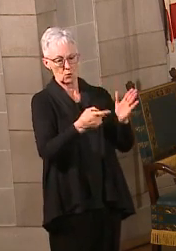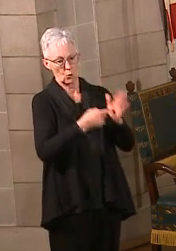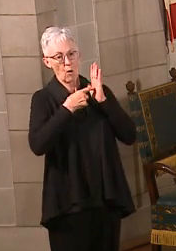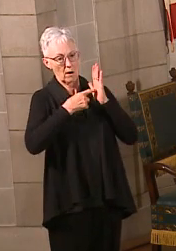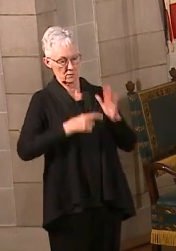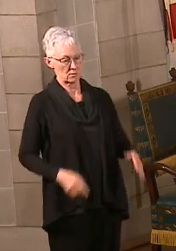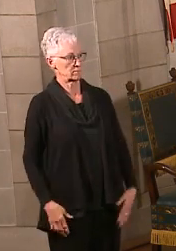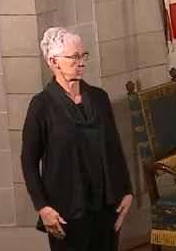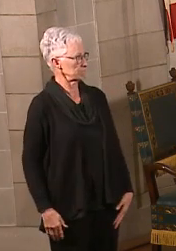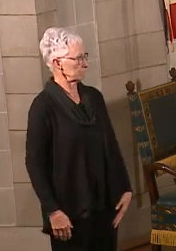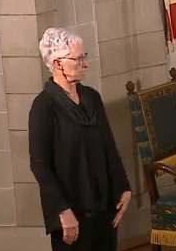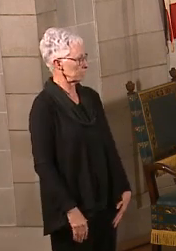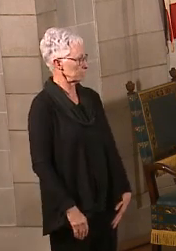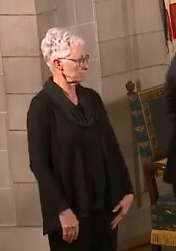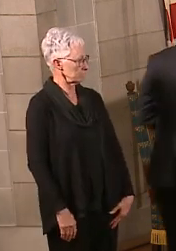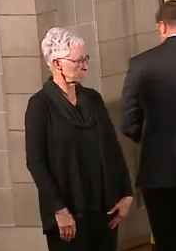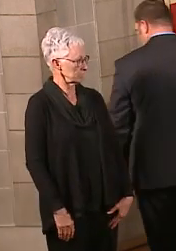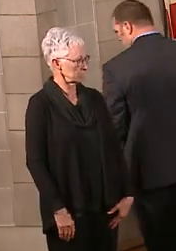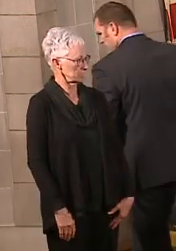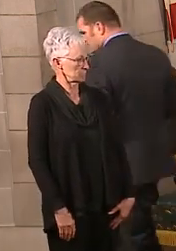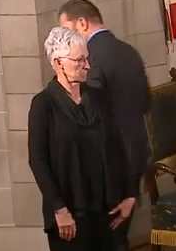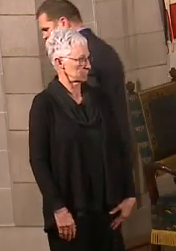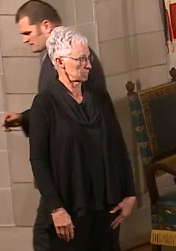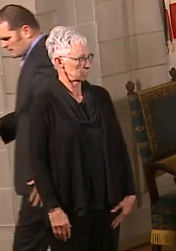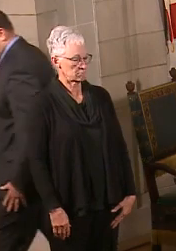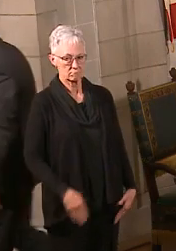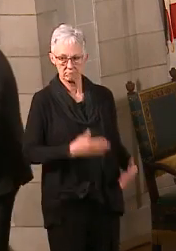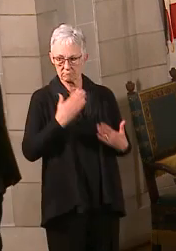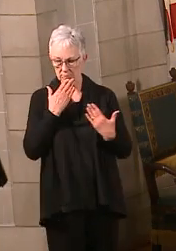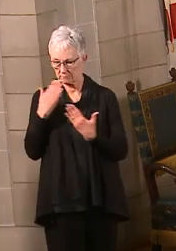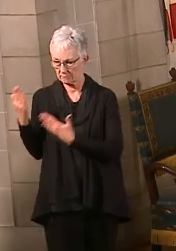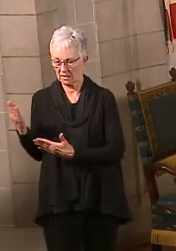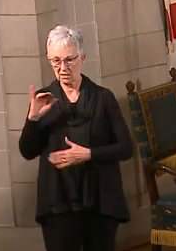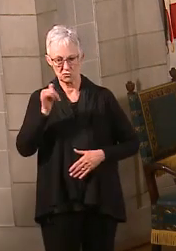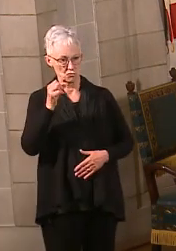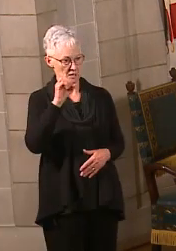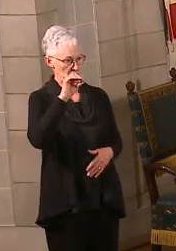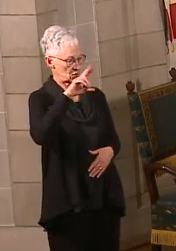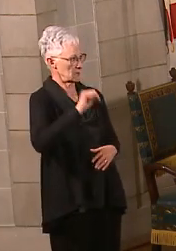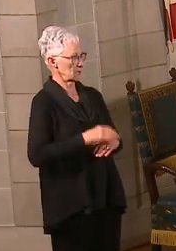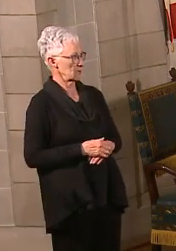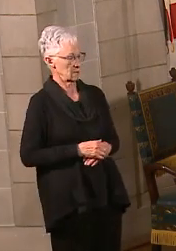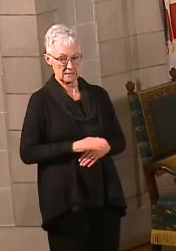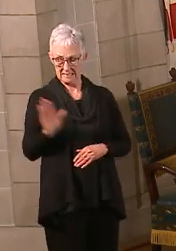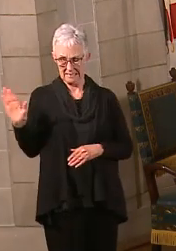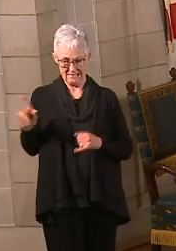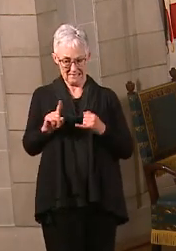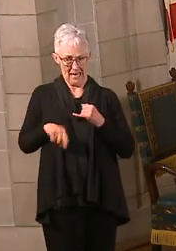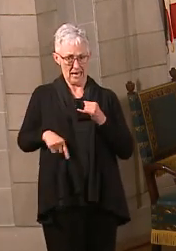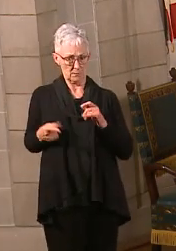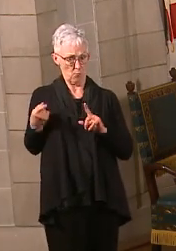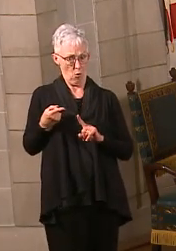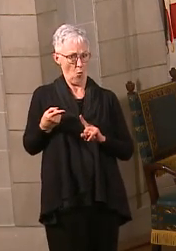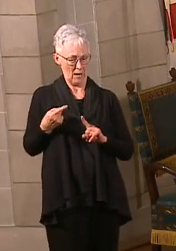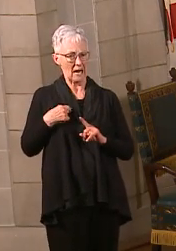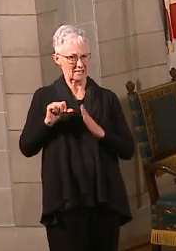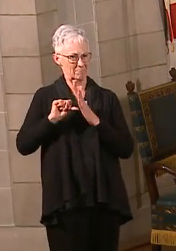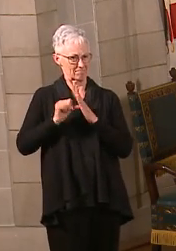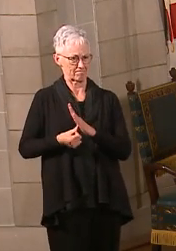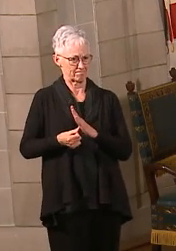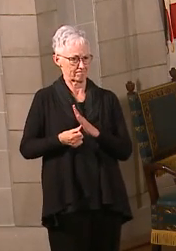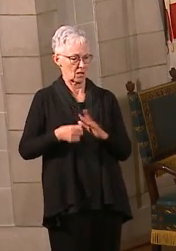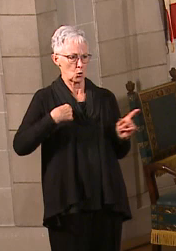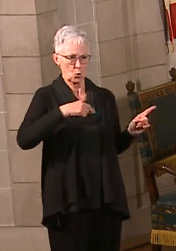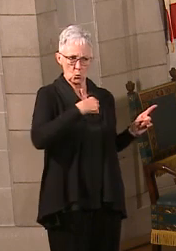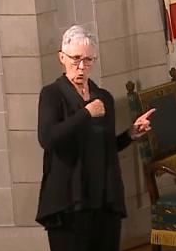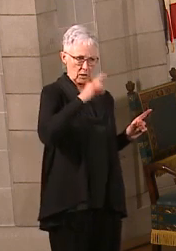questions, we'll be happy to address them afterwards. Thank you, sir. Thank you, Jason. And again, I just want to hit on that last point. We in government, we provide a lot